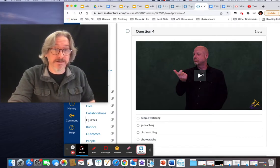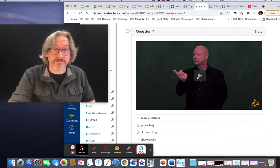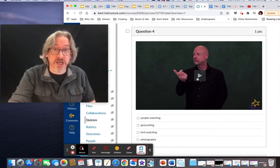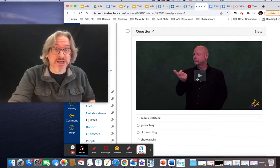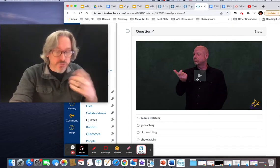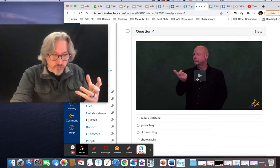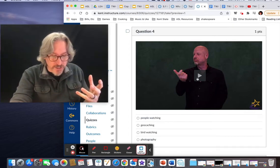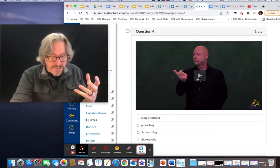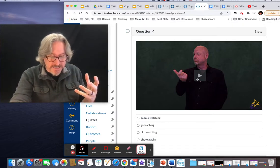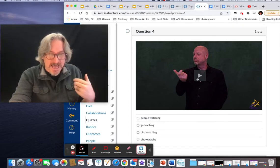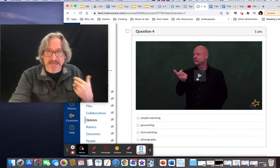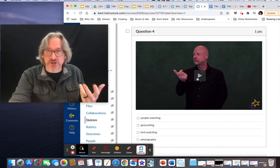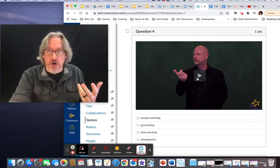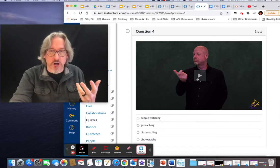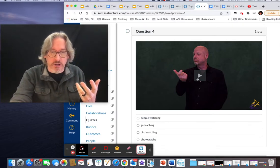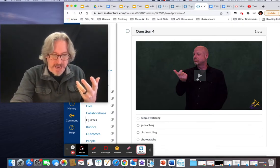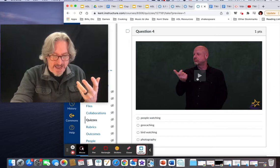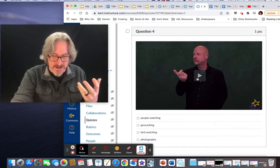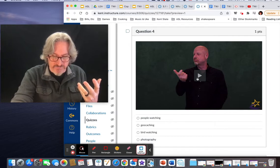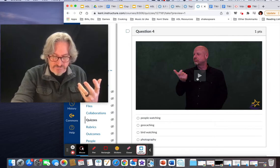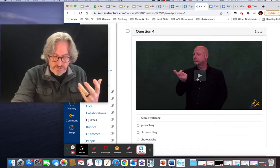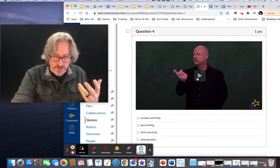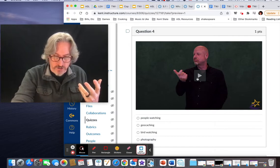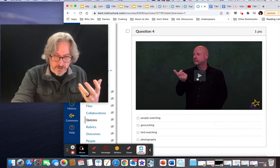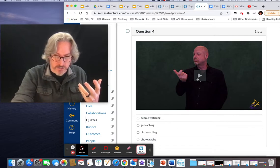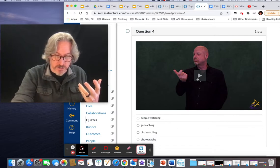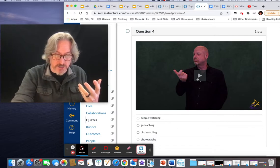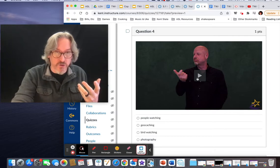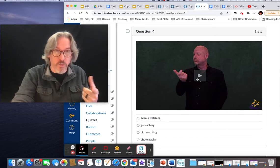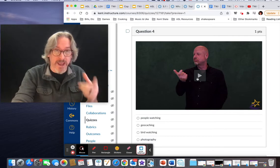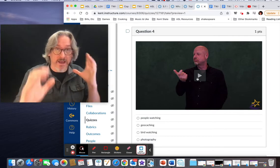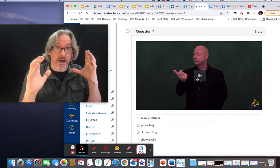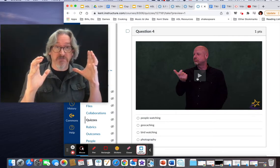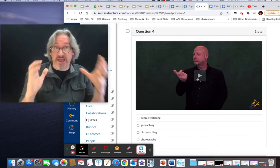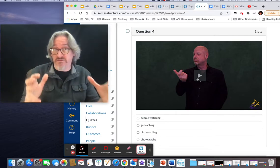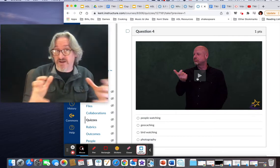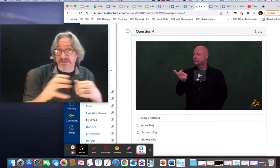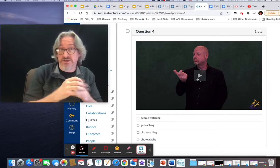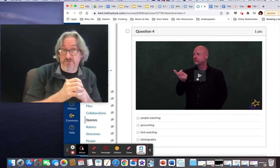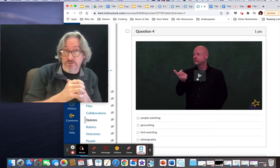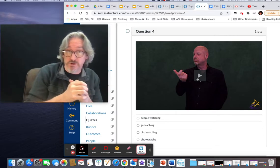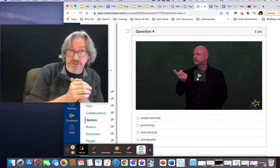right. So really, that is all I have in the way of